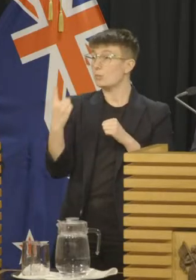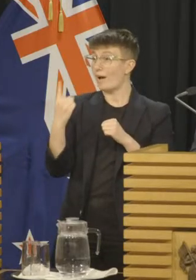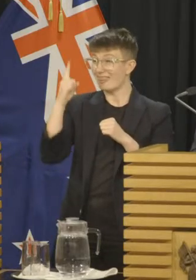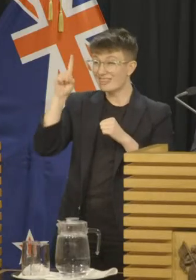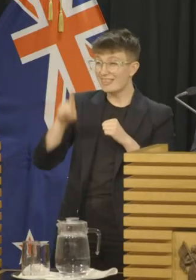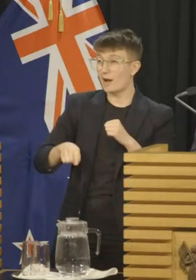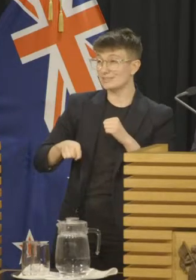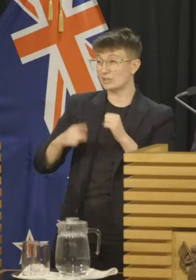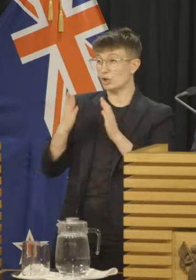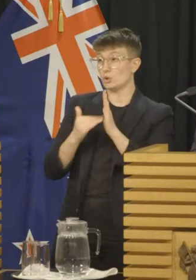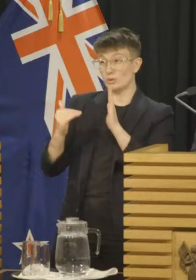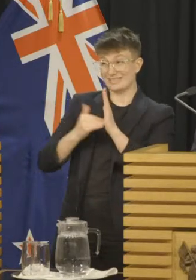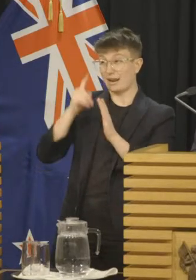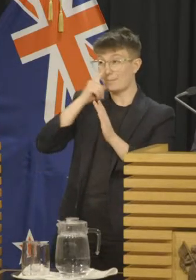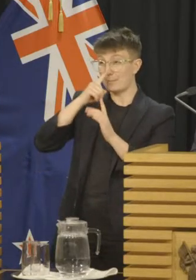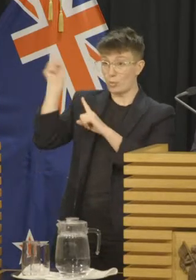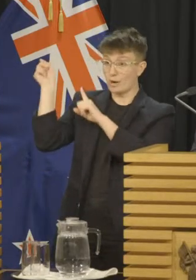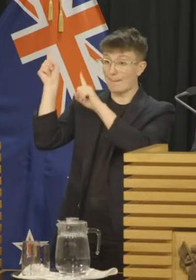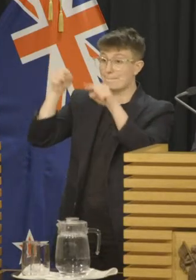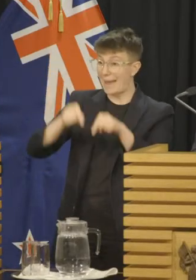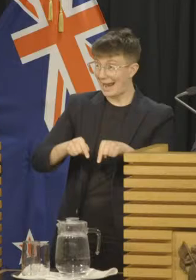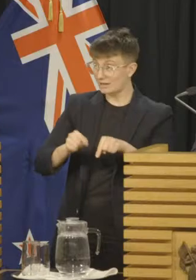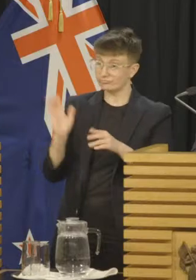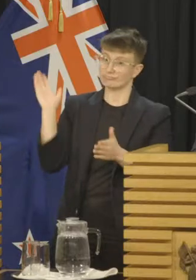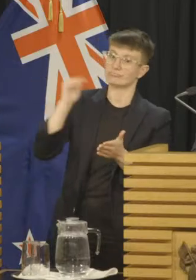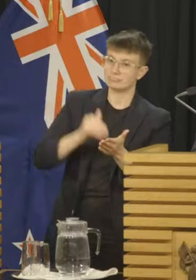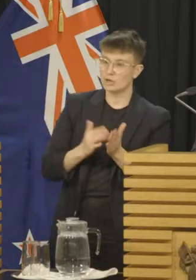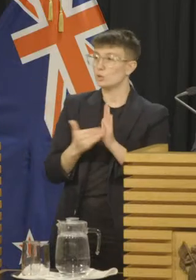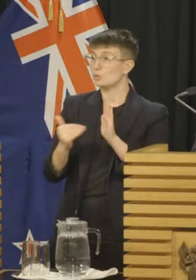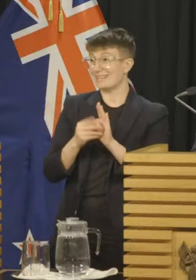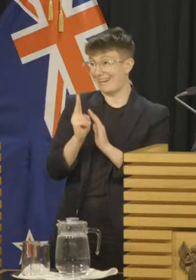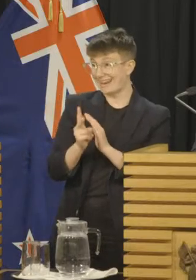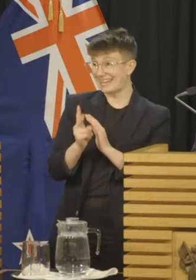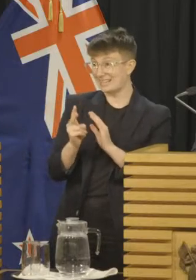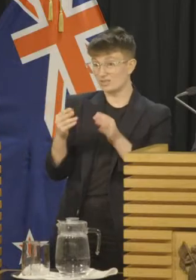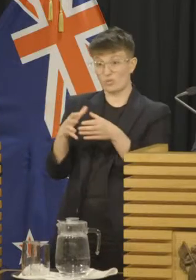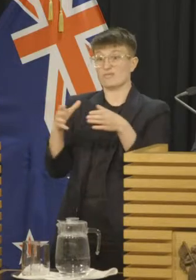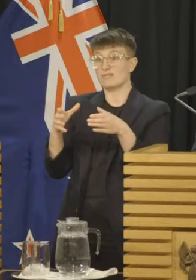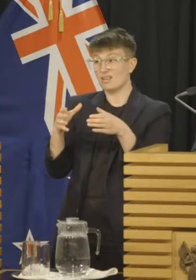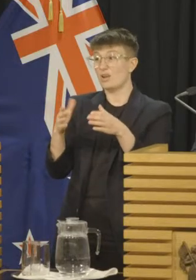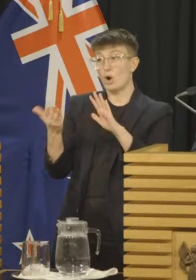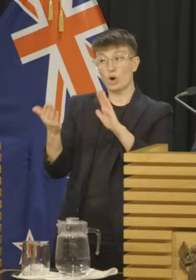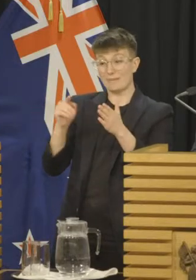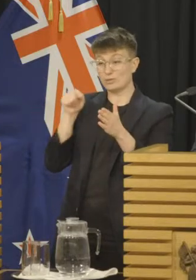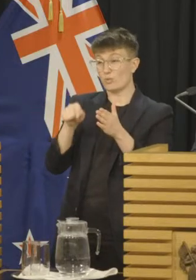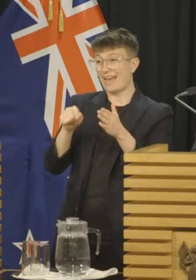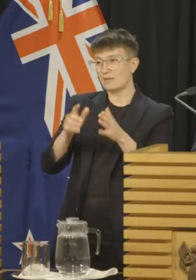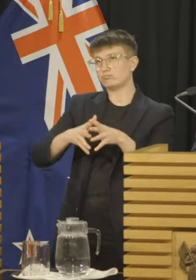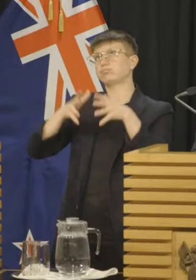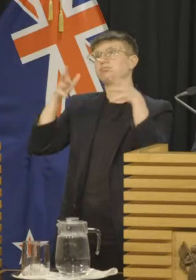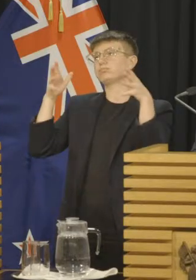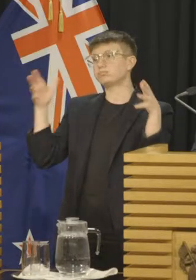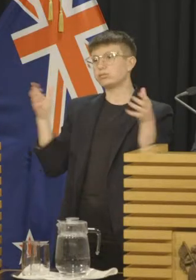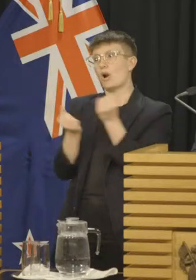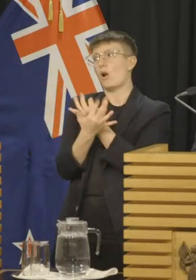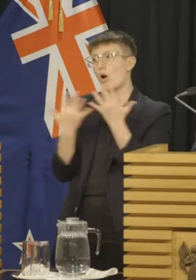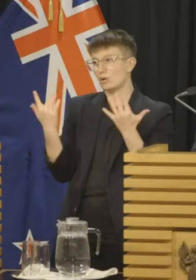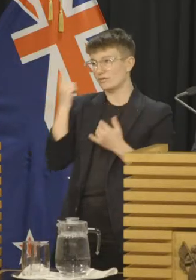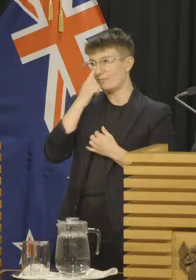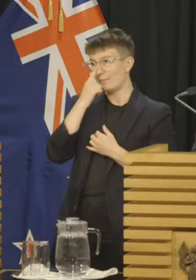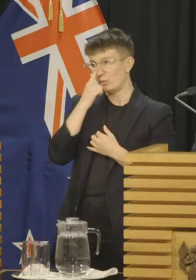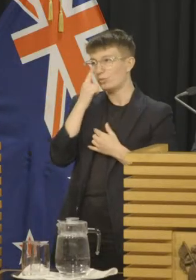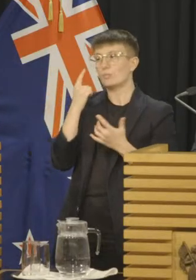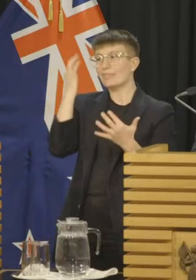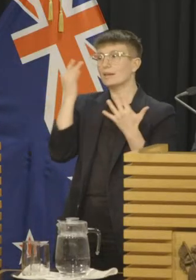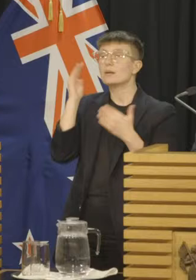through it. So that gives you a sense of the scale. We are looking to the prospects for the sector in the future where we can manage them